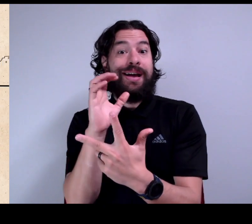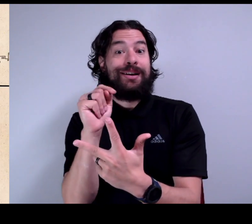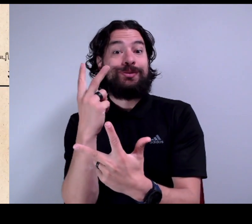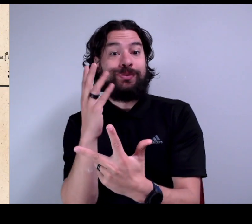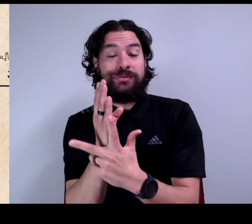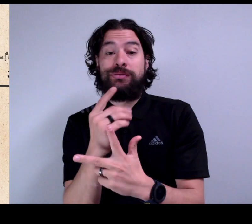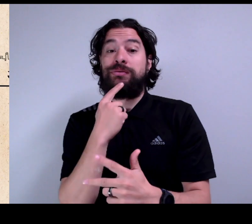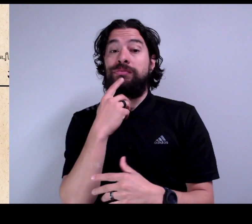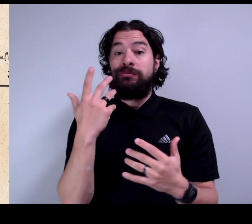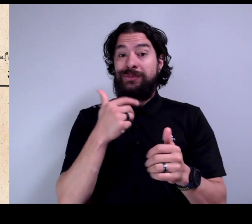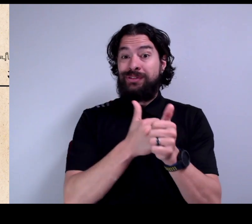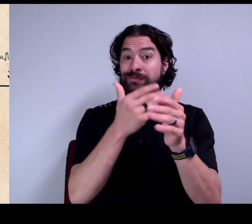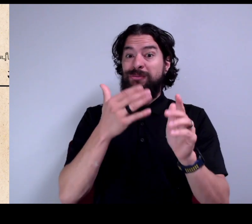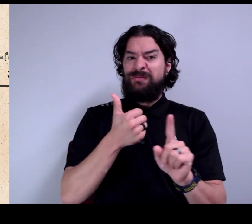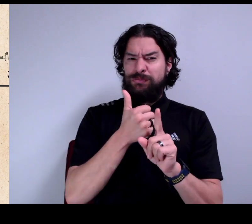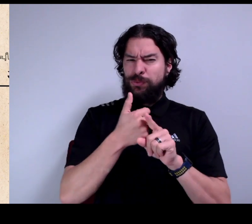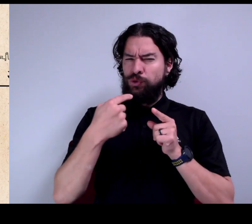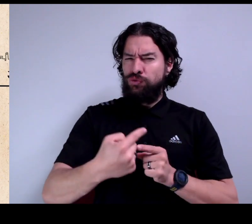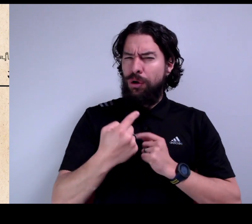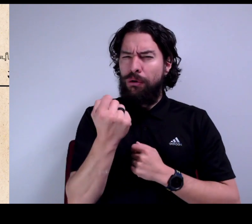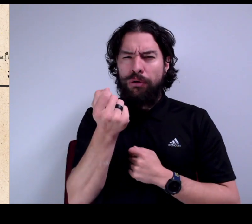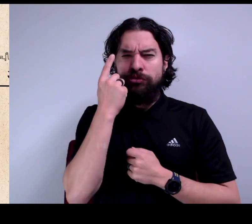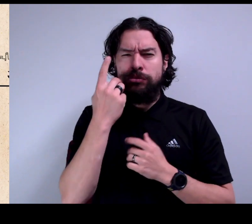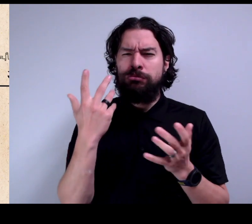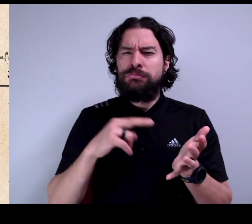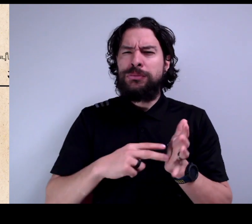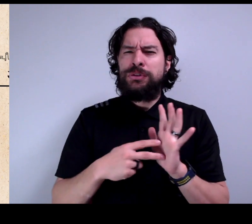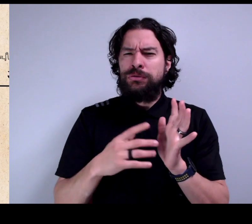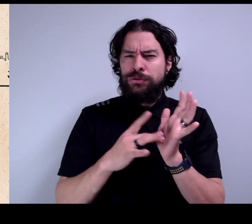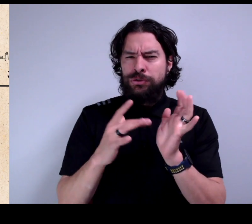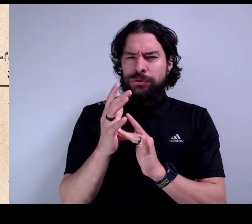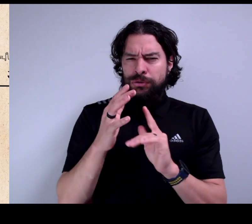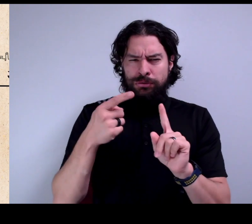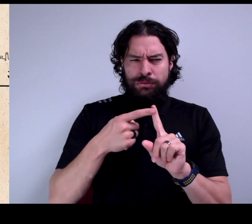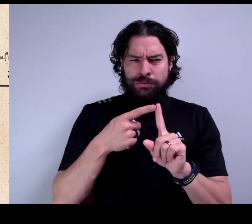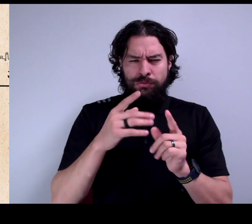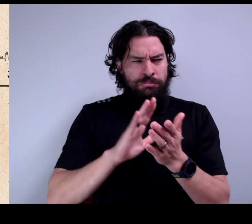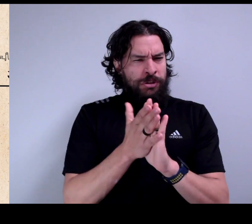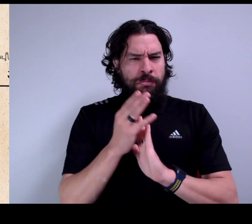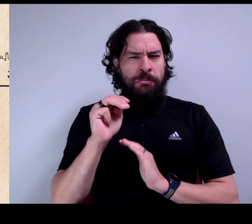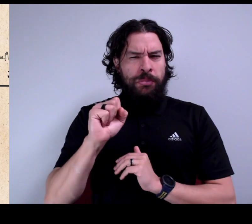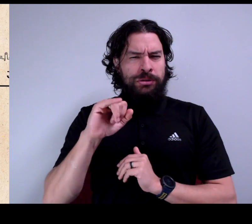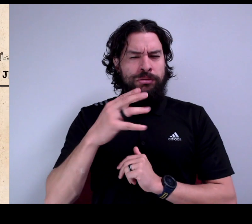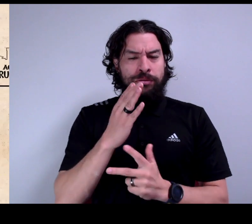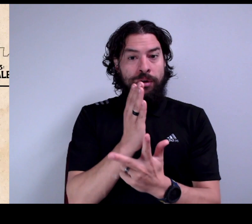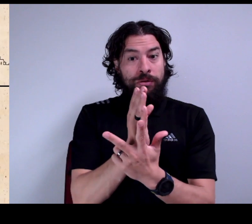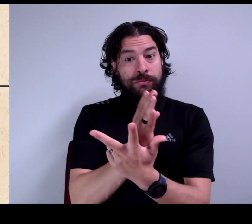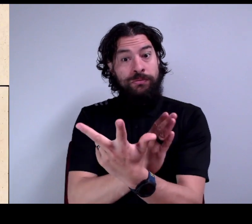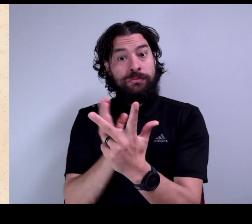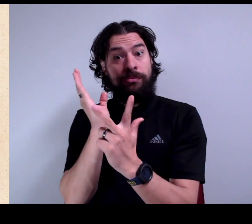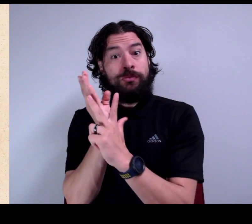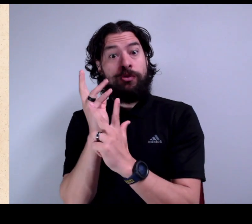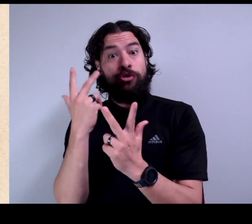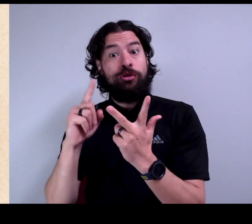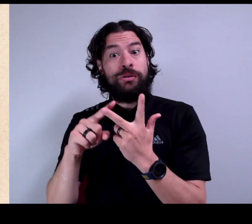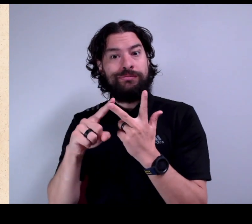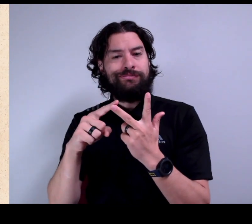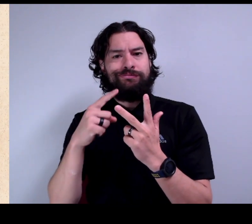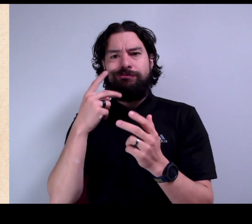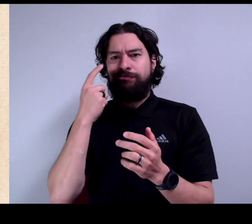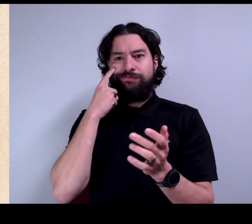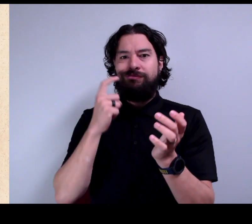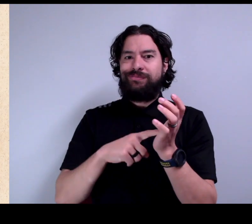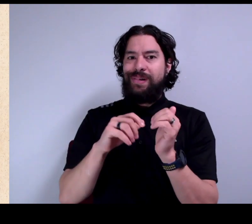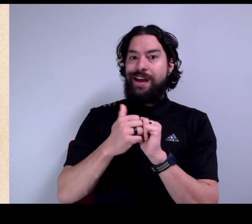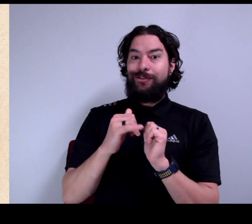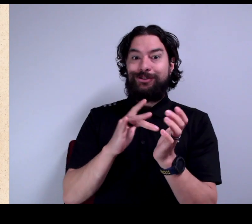In Act 2, it's the disciples who are struggling to understand what it means for Jesus to be the Messiah. And then in Act 3, we watch